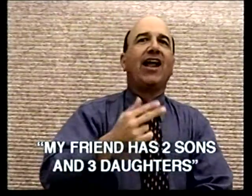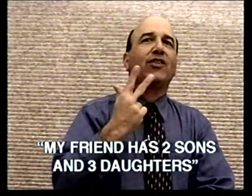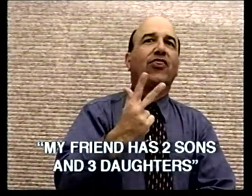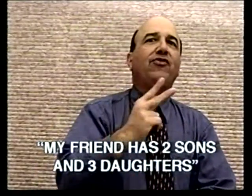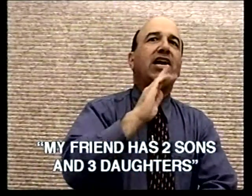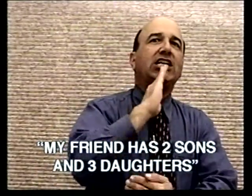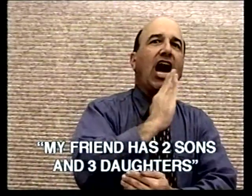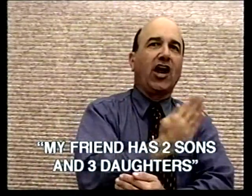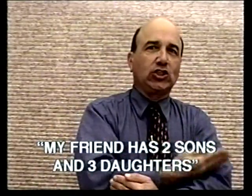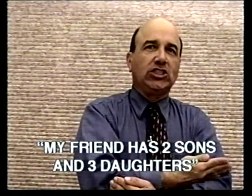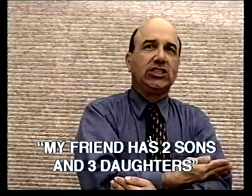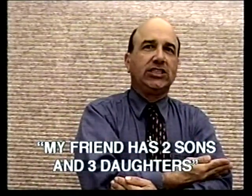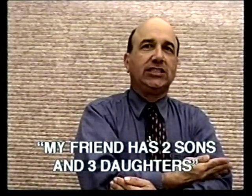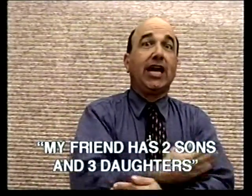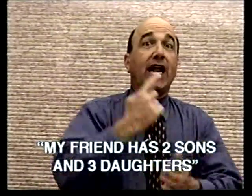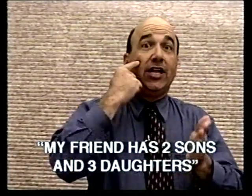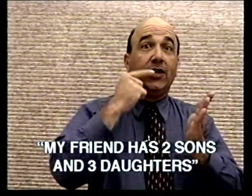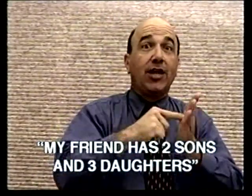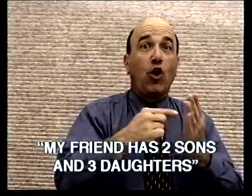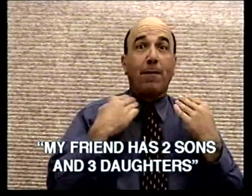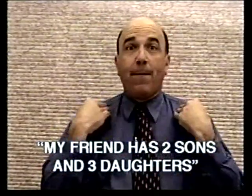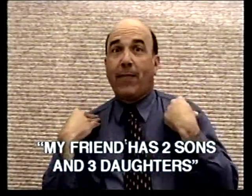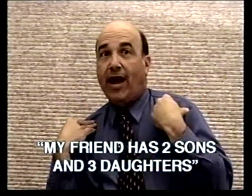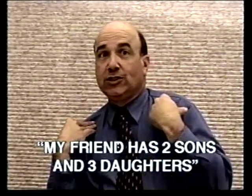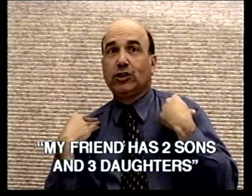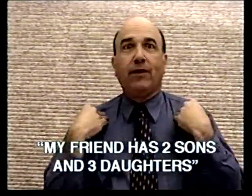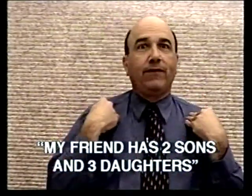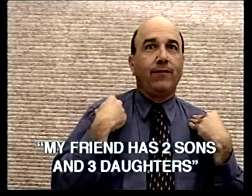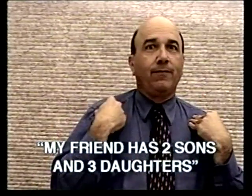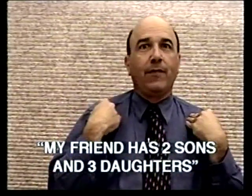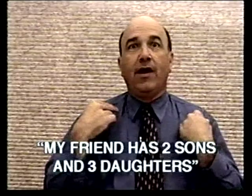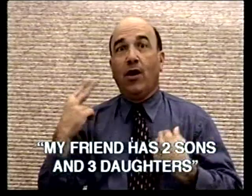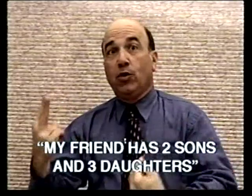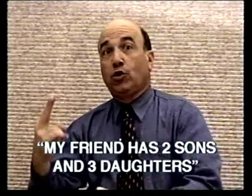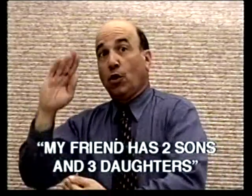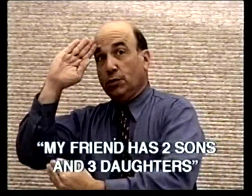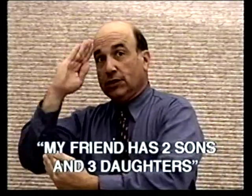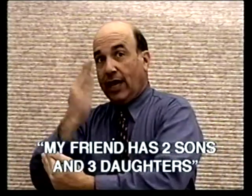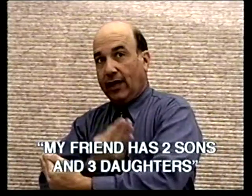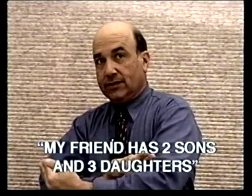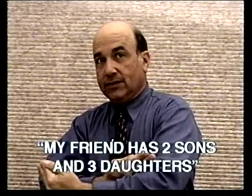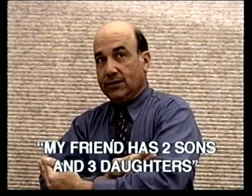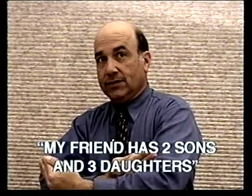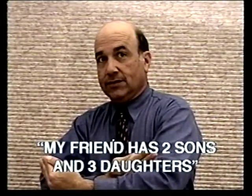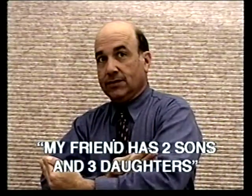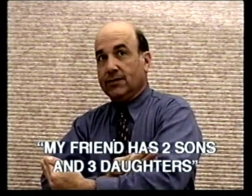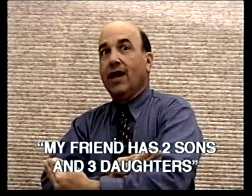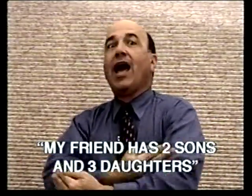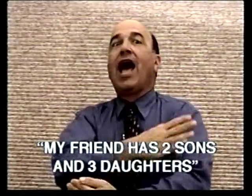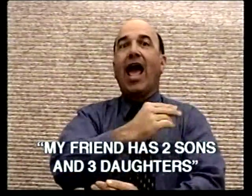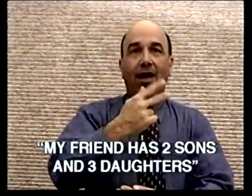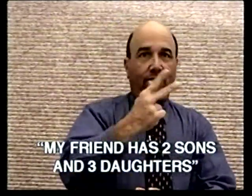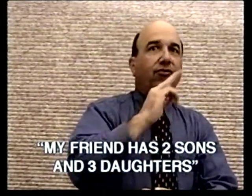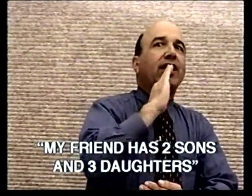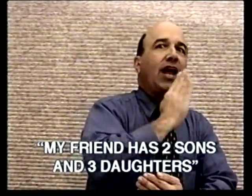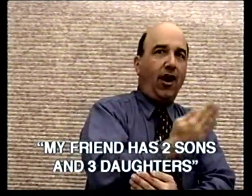and three daughters. Did he notice my body shift? Two sons and three